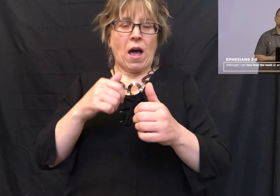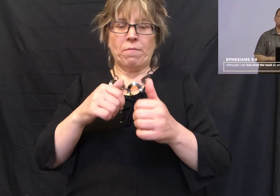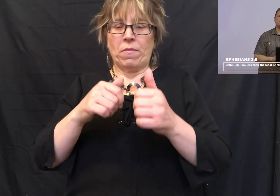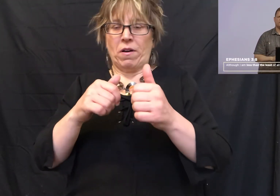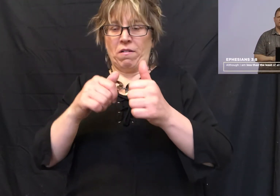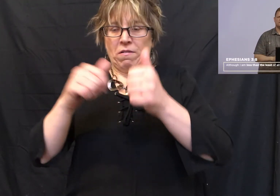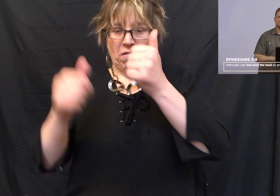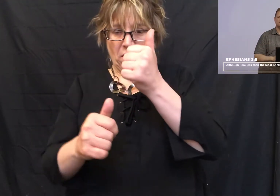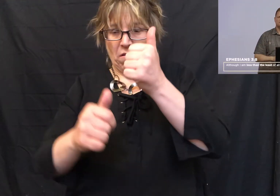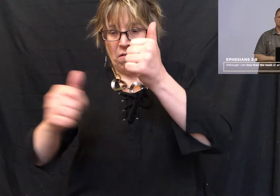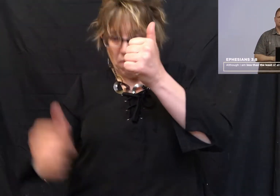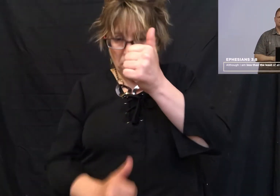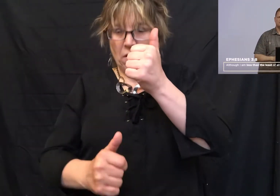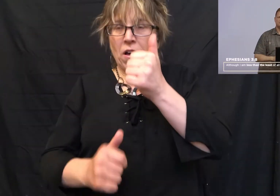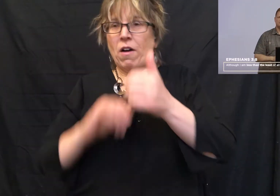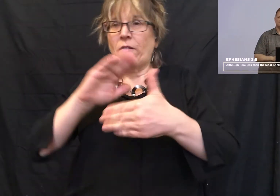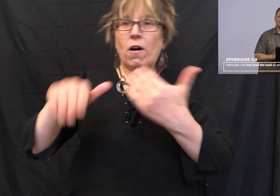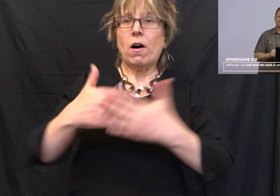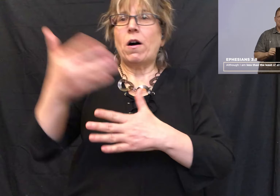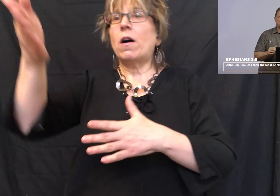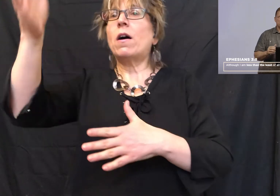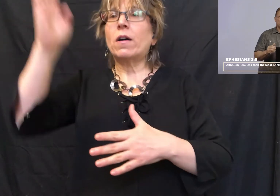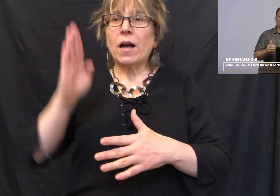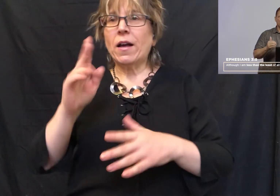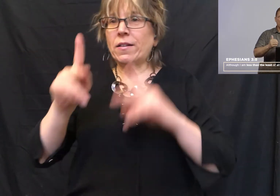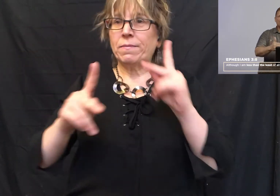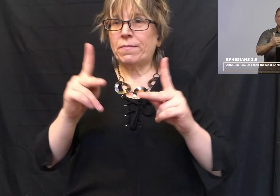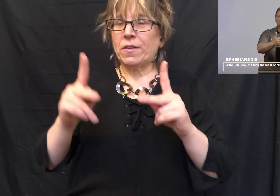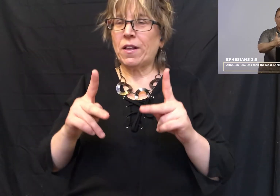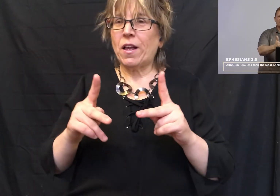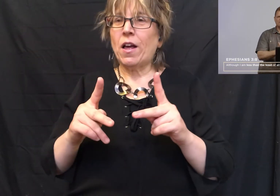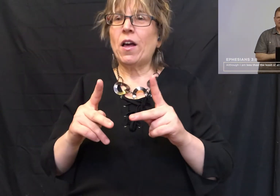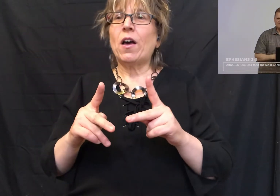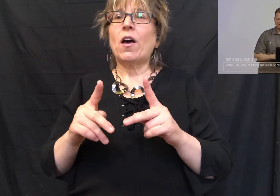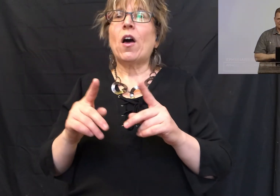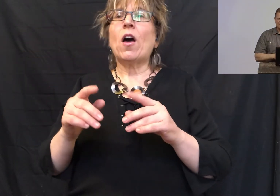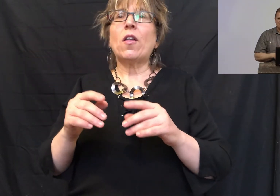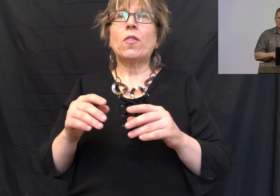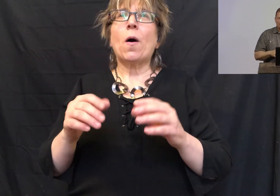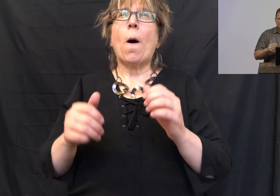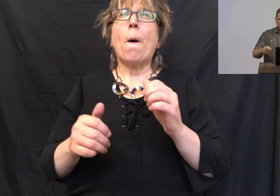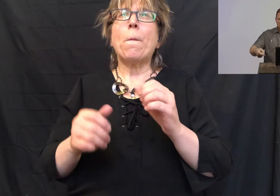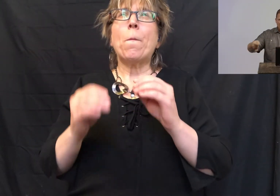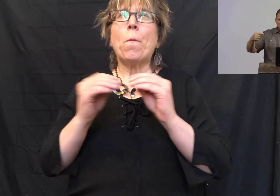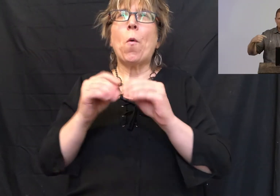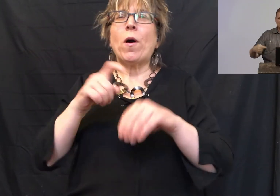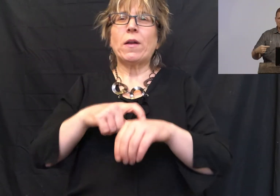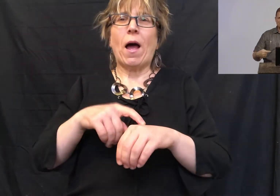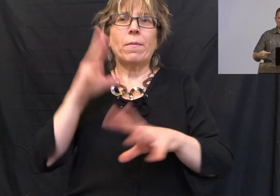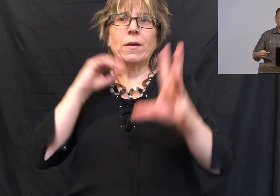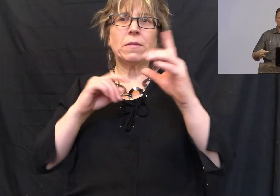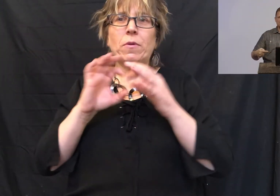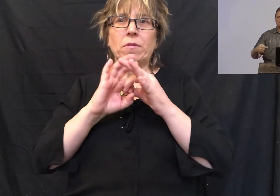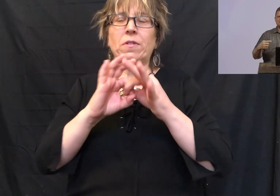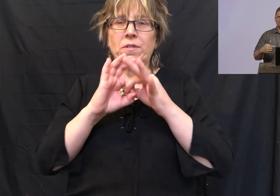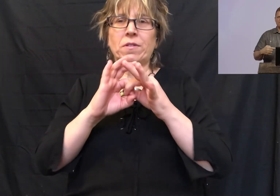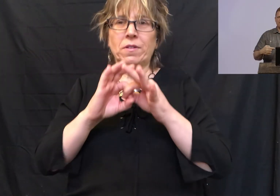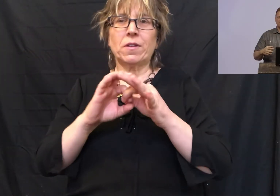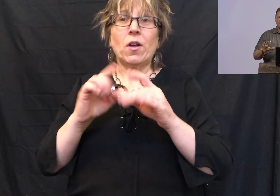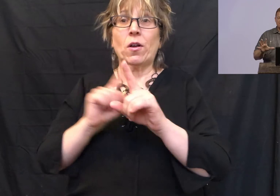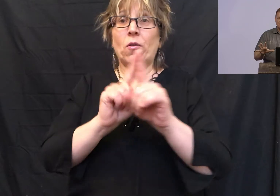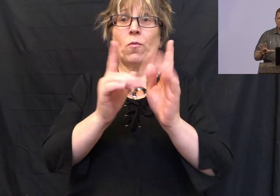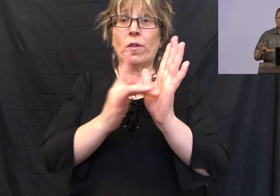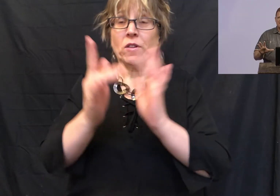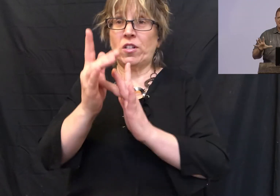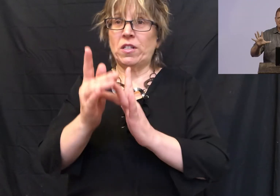all God's people. Like, the longer he's walking with Jesus, when he describes his own sin, he describes his own